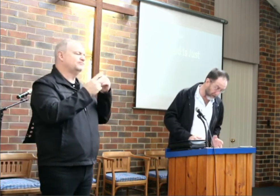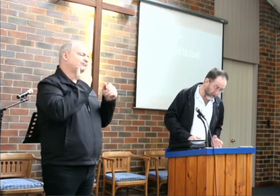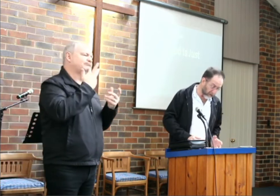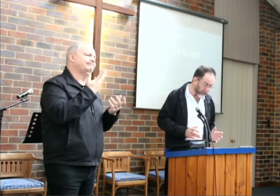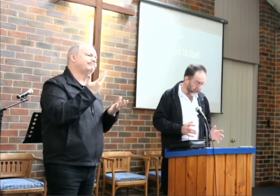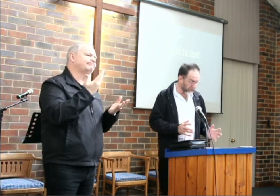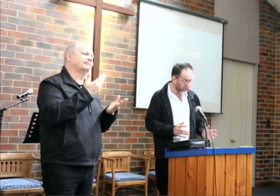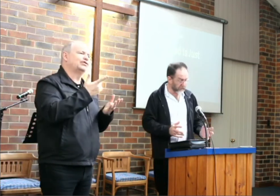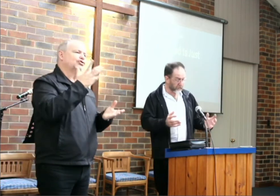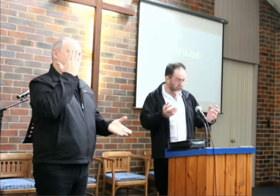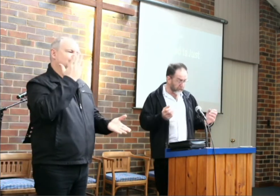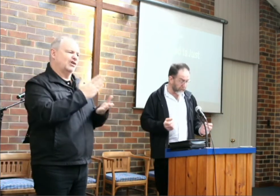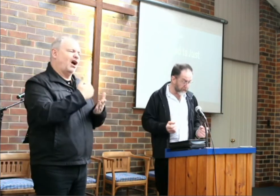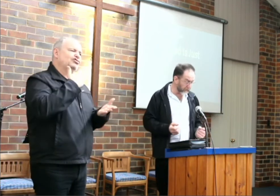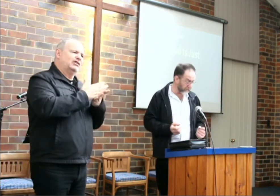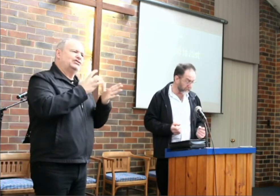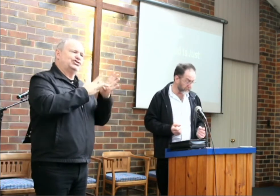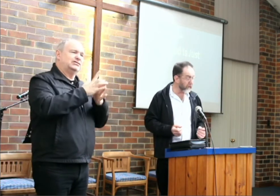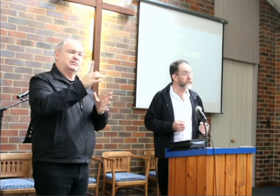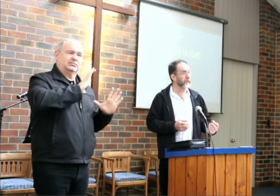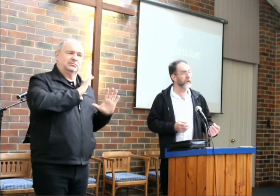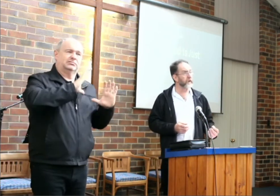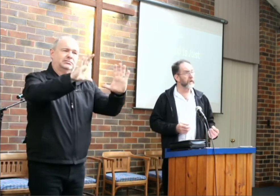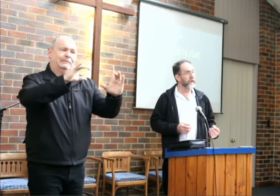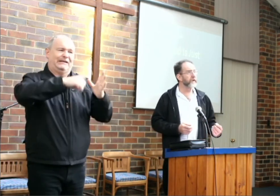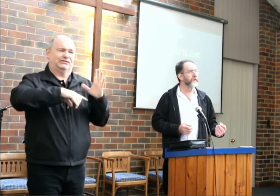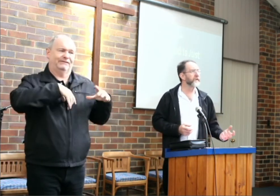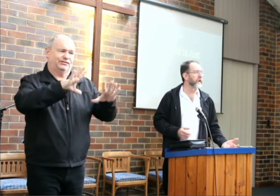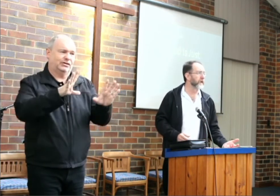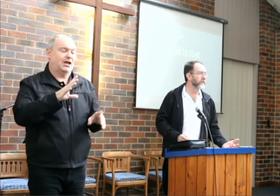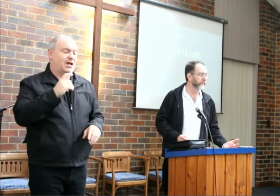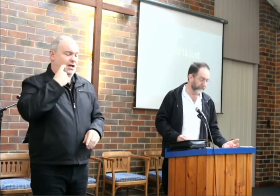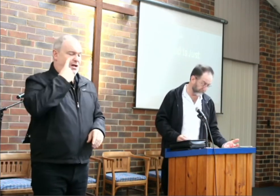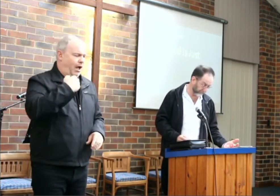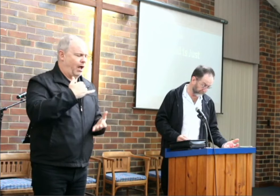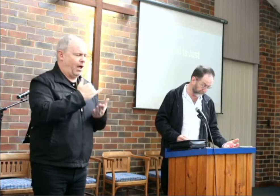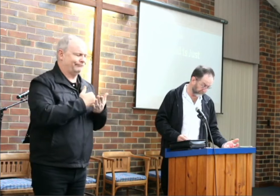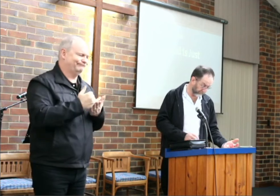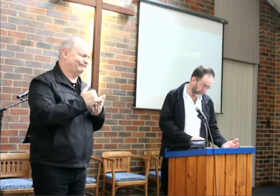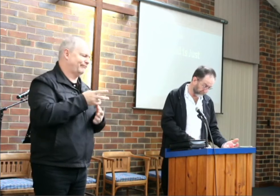let's say today, you trust that Jesus took your punishment, and then tomorrow you sin again.